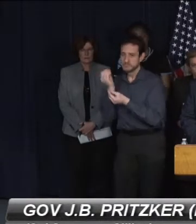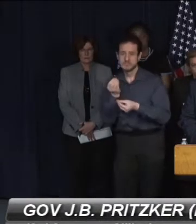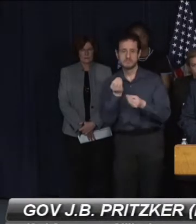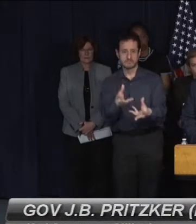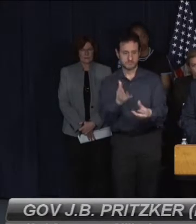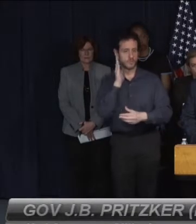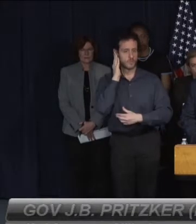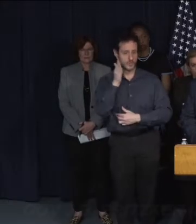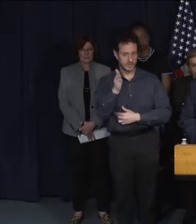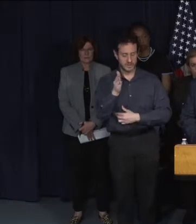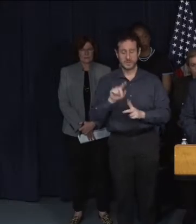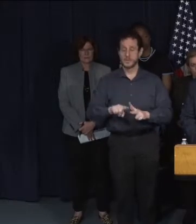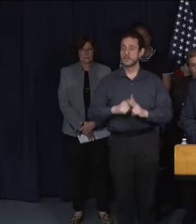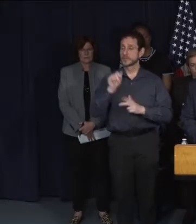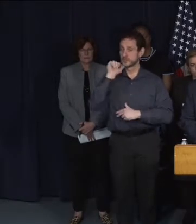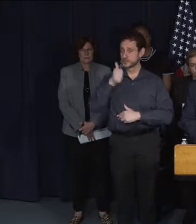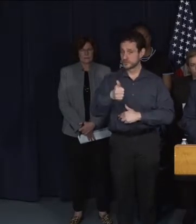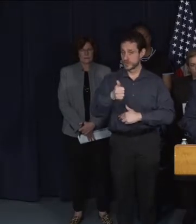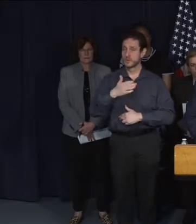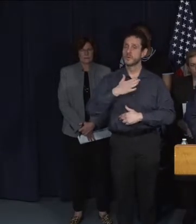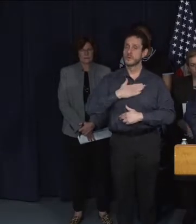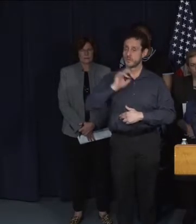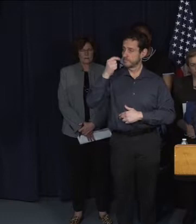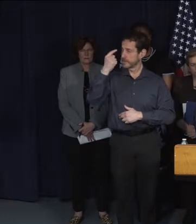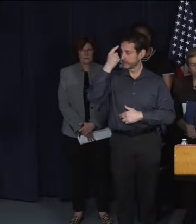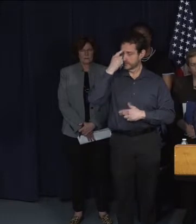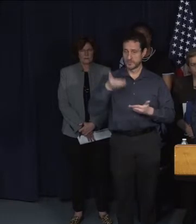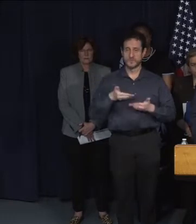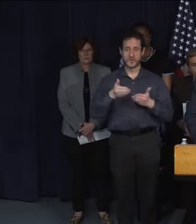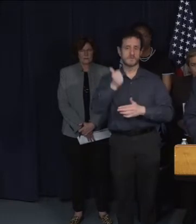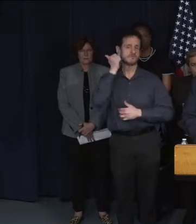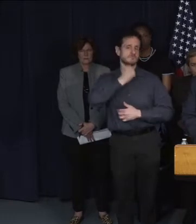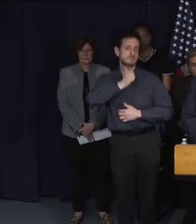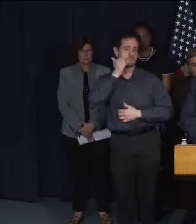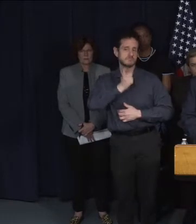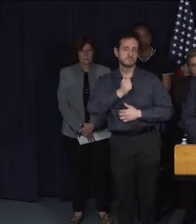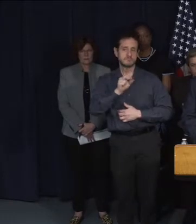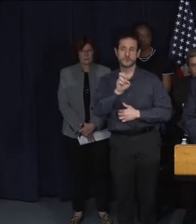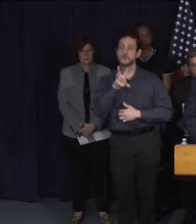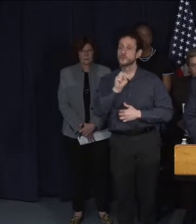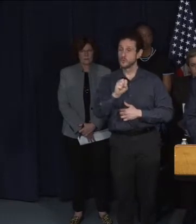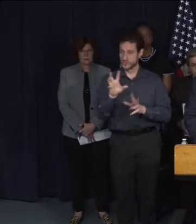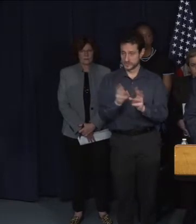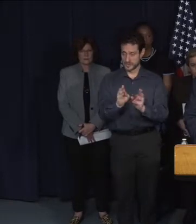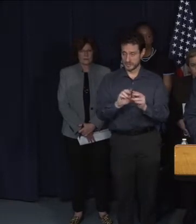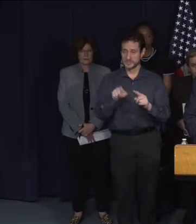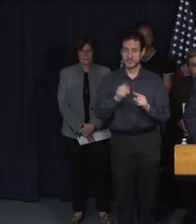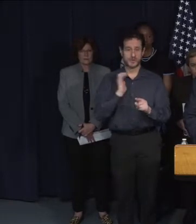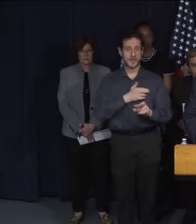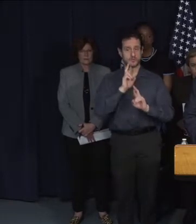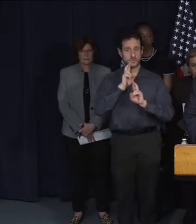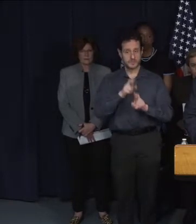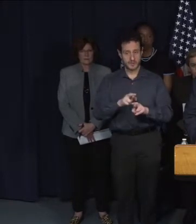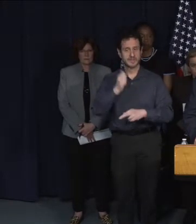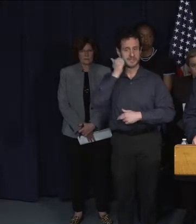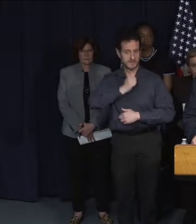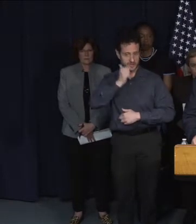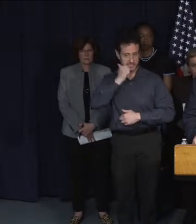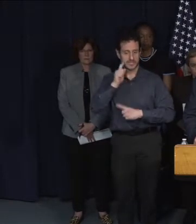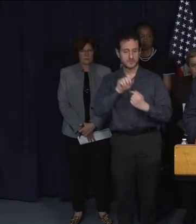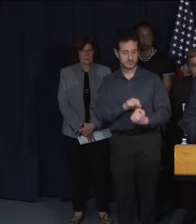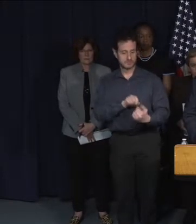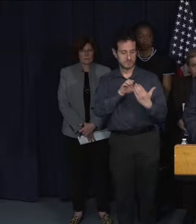tomorrow, my administration will begin offering a daily press conference on the current state of our response to